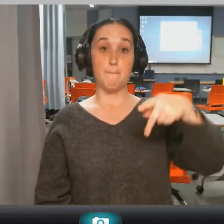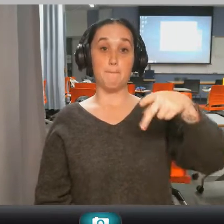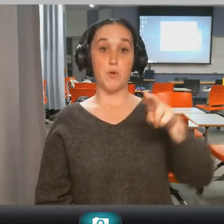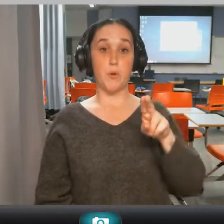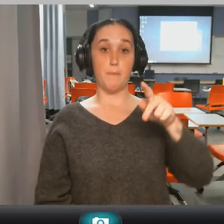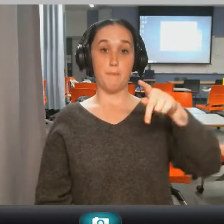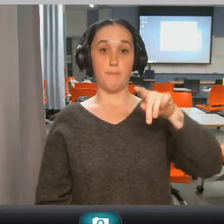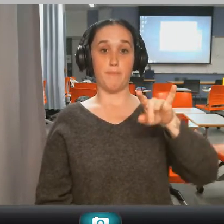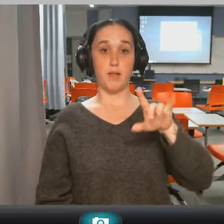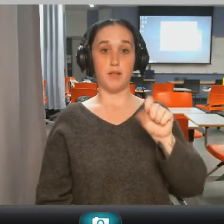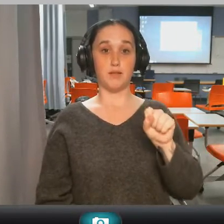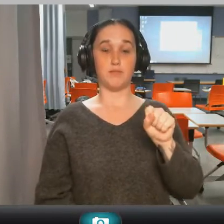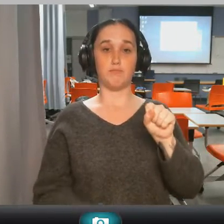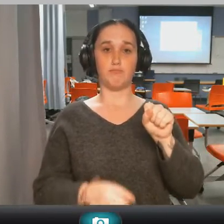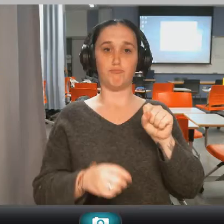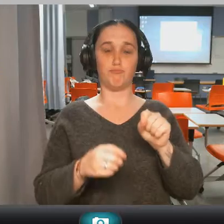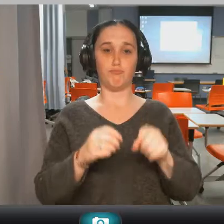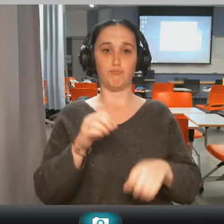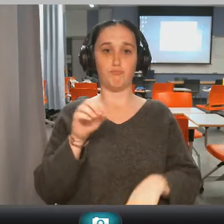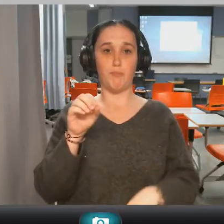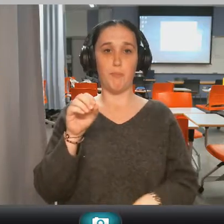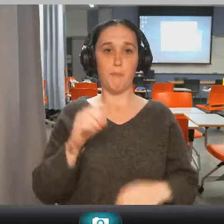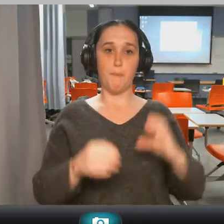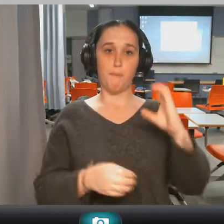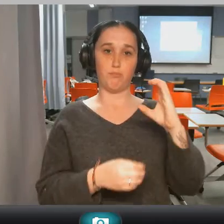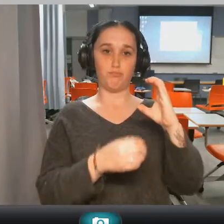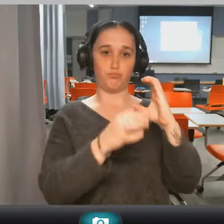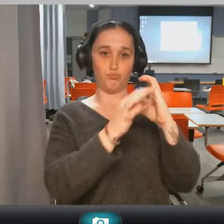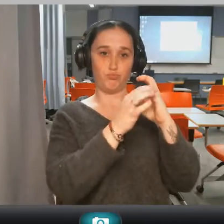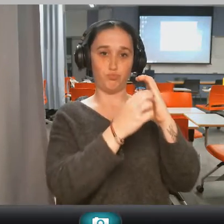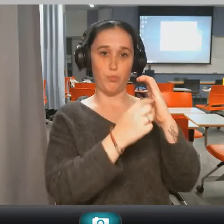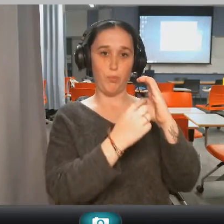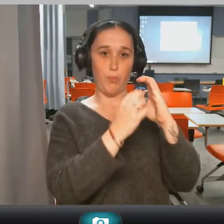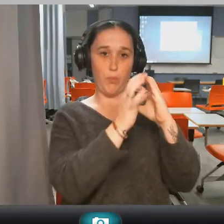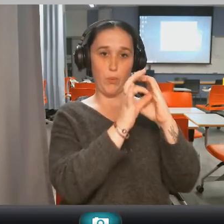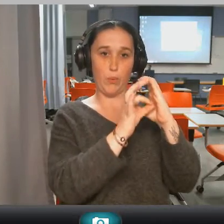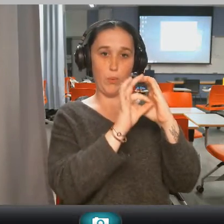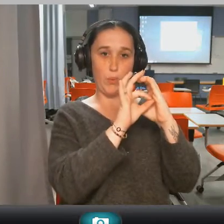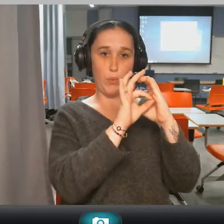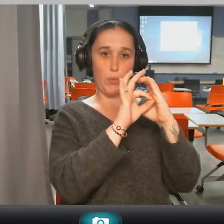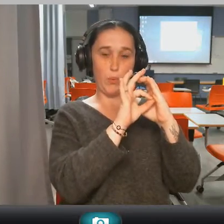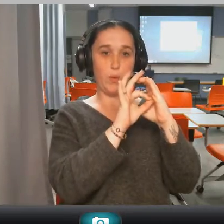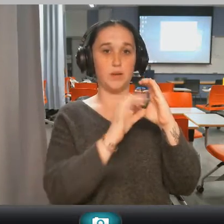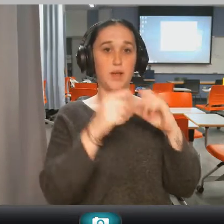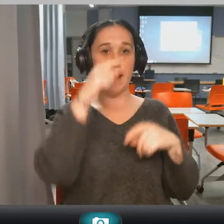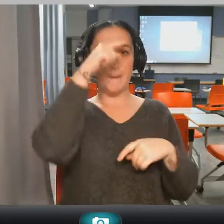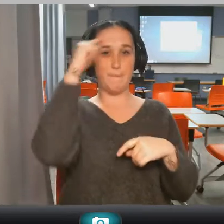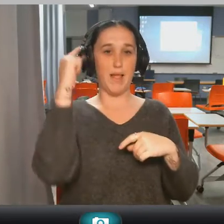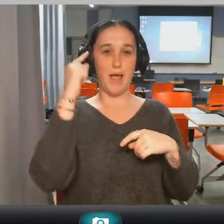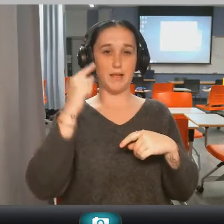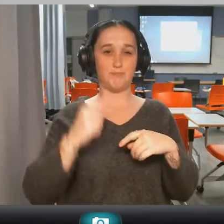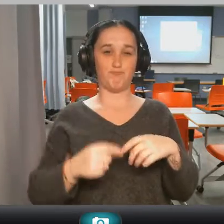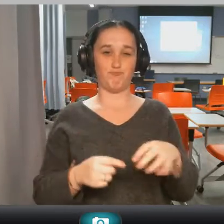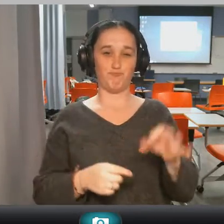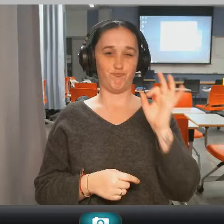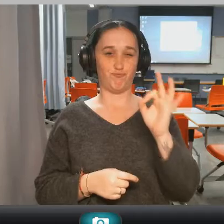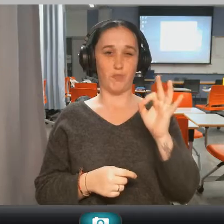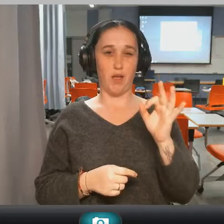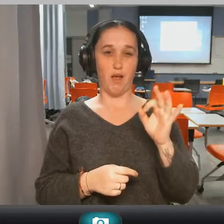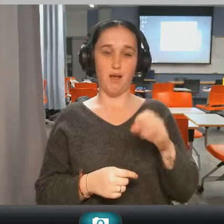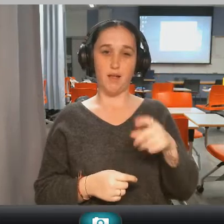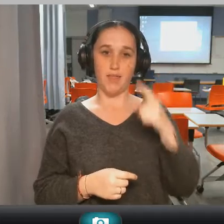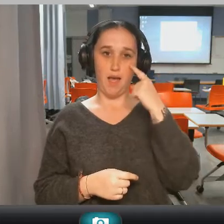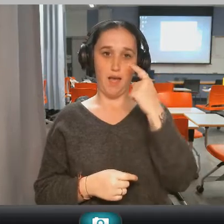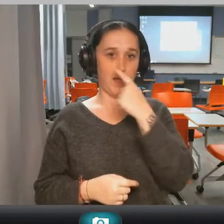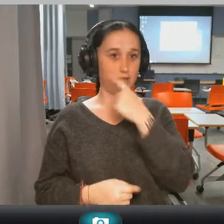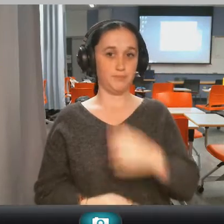in the middle of your eye. The colored part of your eye is called the iris. The pupil is what's in the center of that. And the